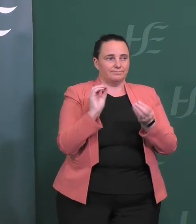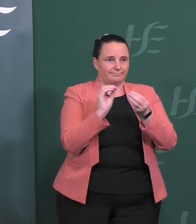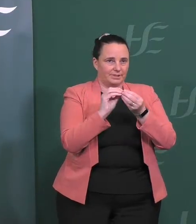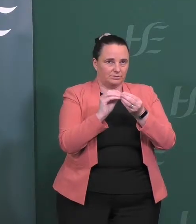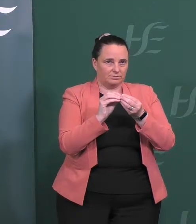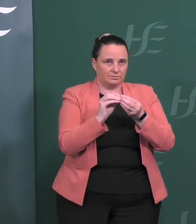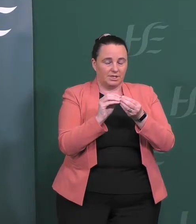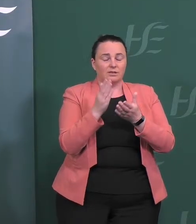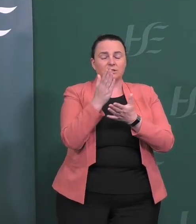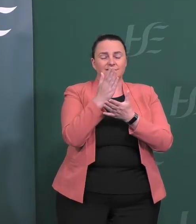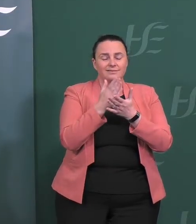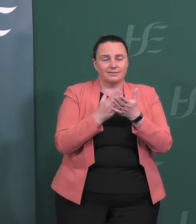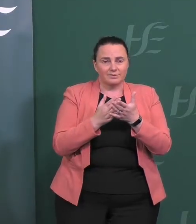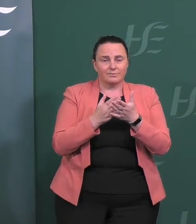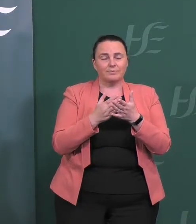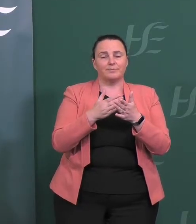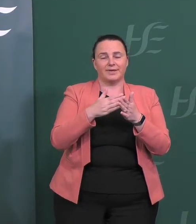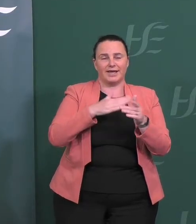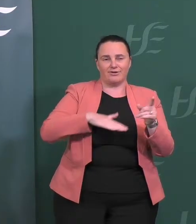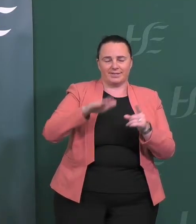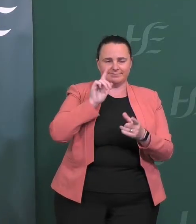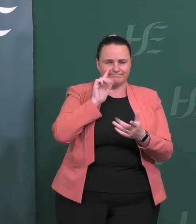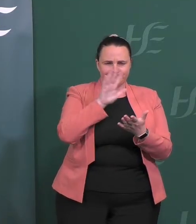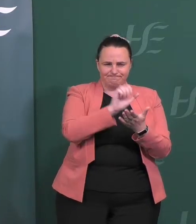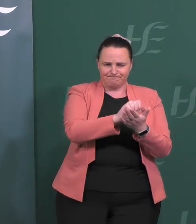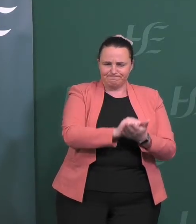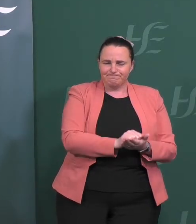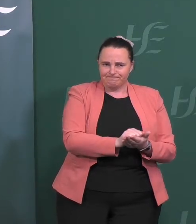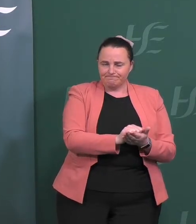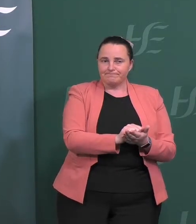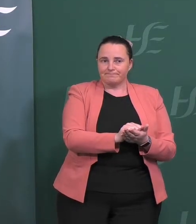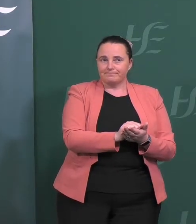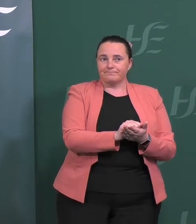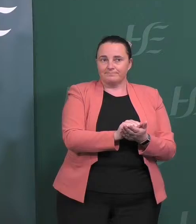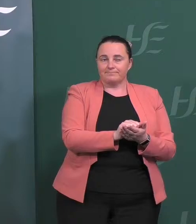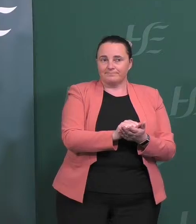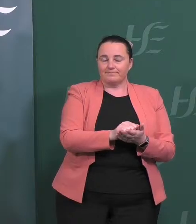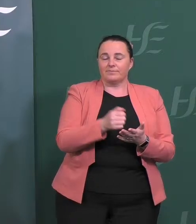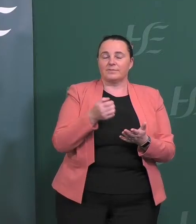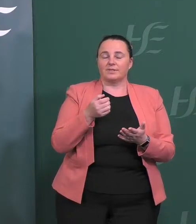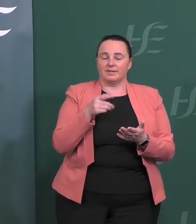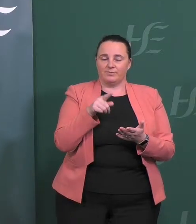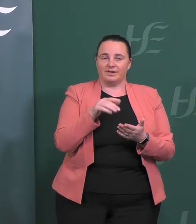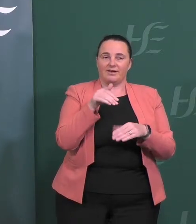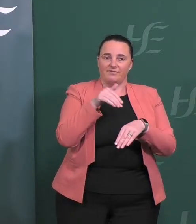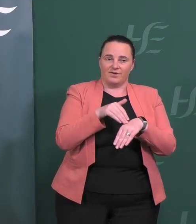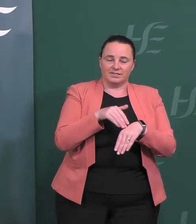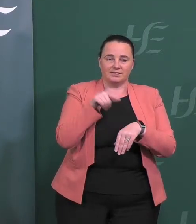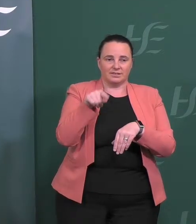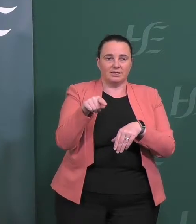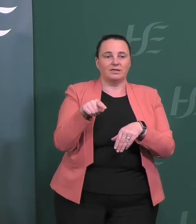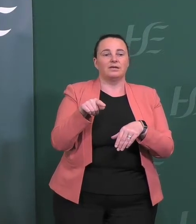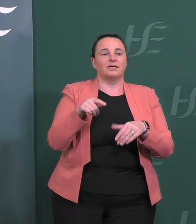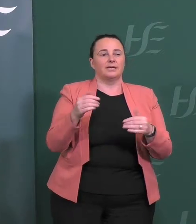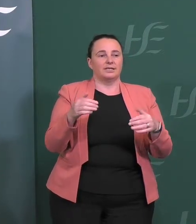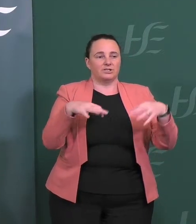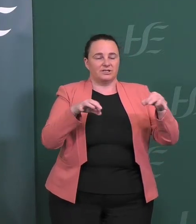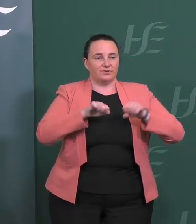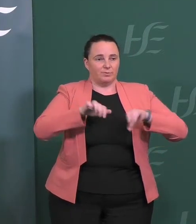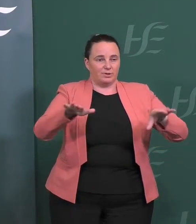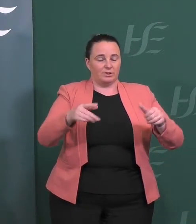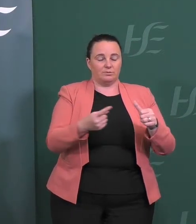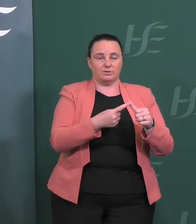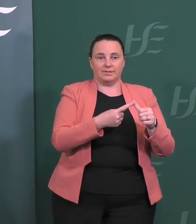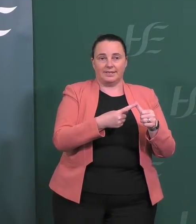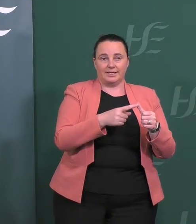few areas that have been identified to date which have been impacted on the distribution of the certificate. First of